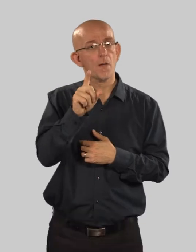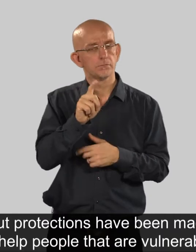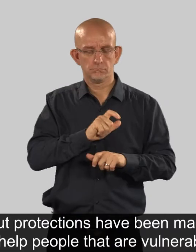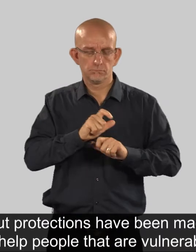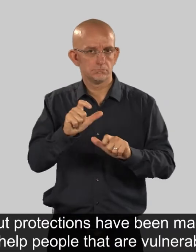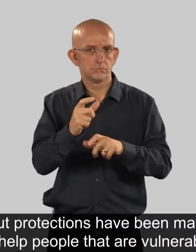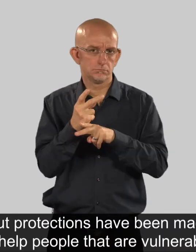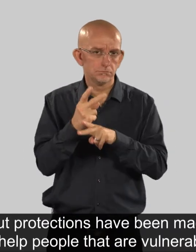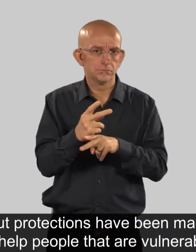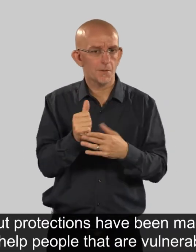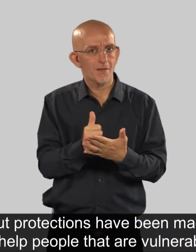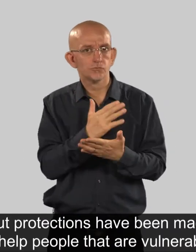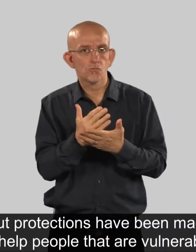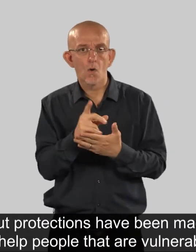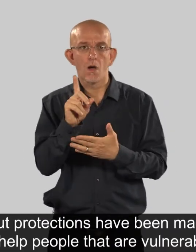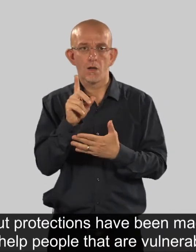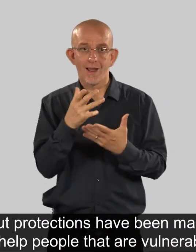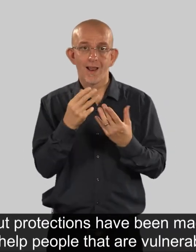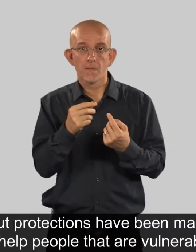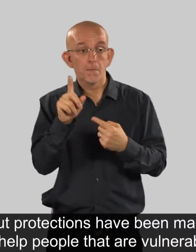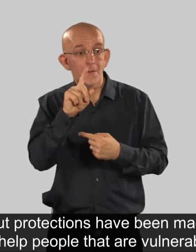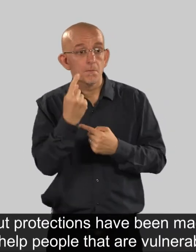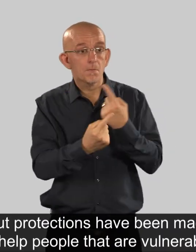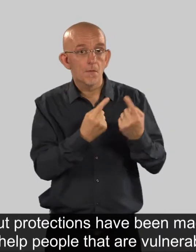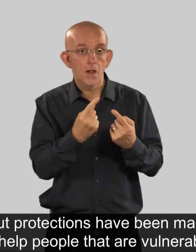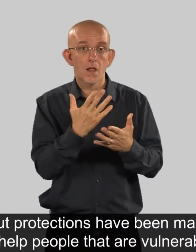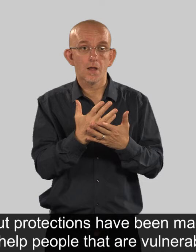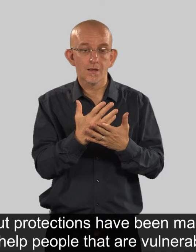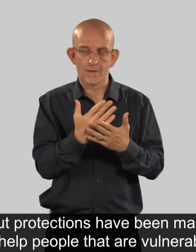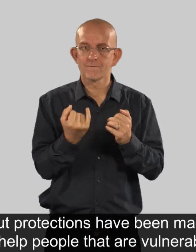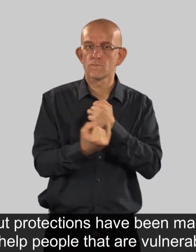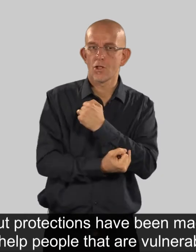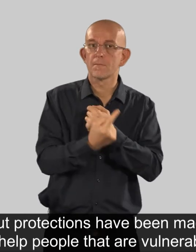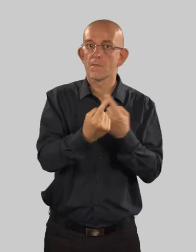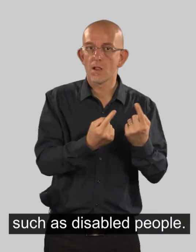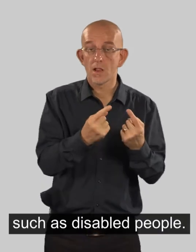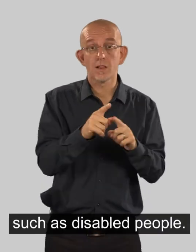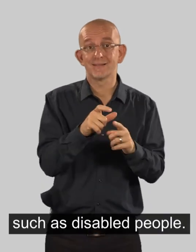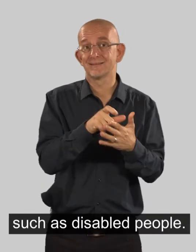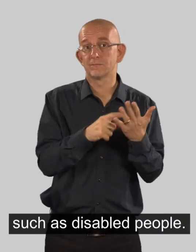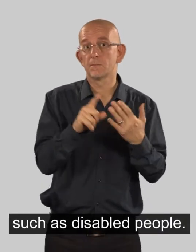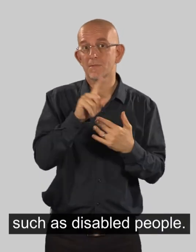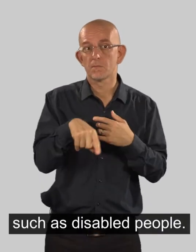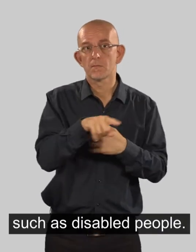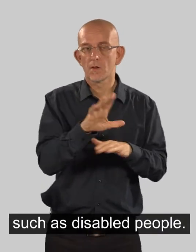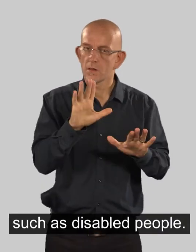but protections have been made to help people that are vulnerable, such as disabled people.